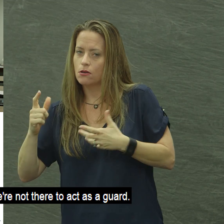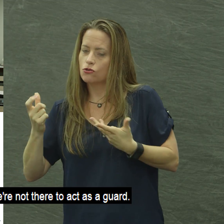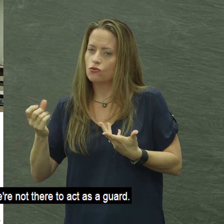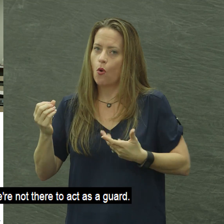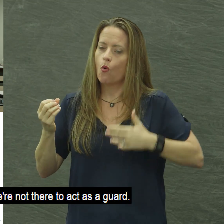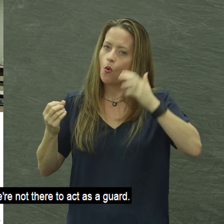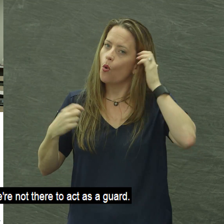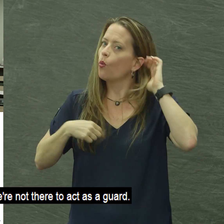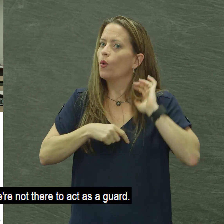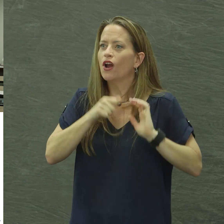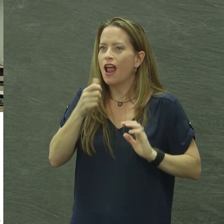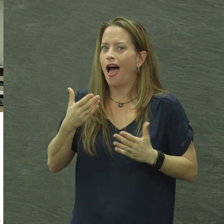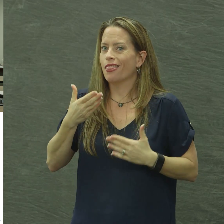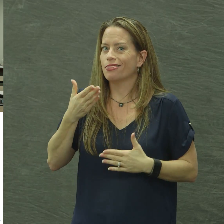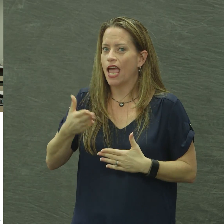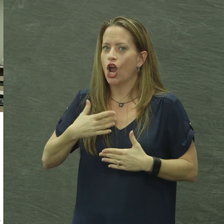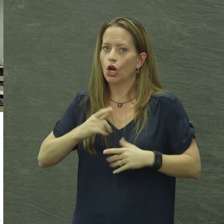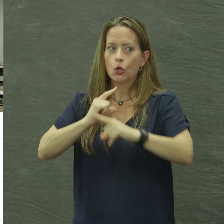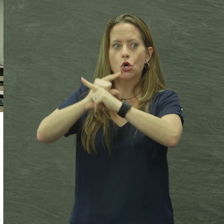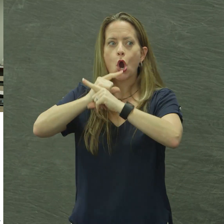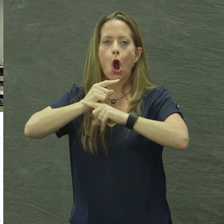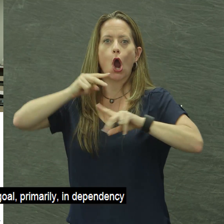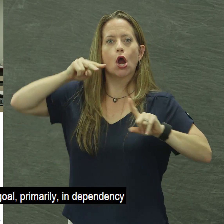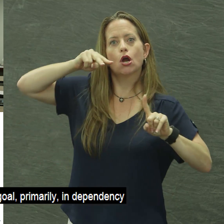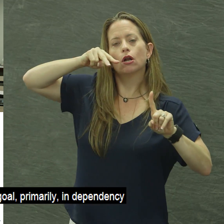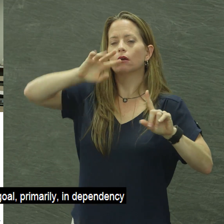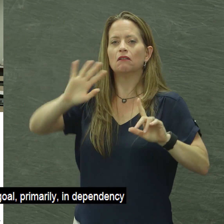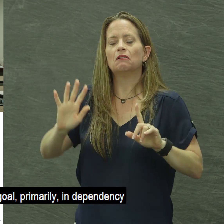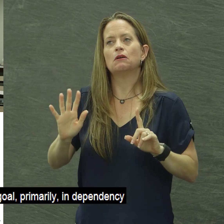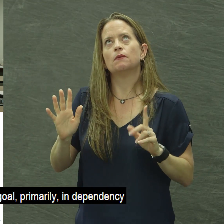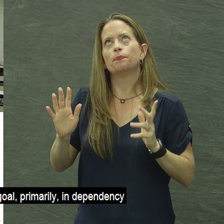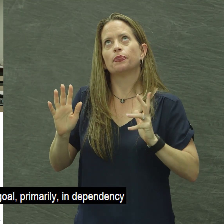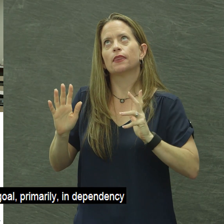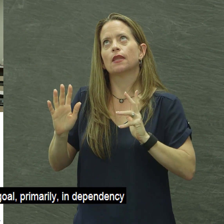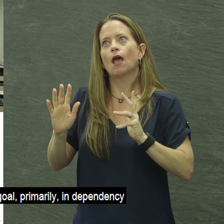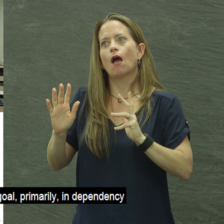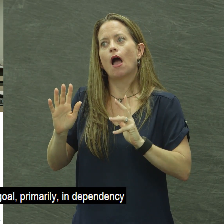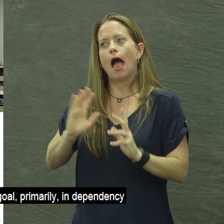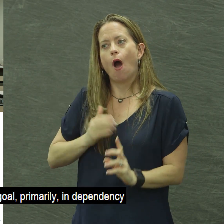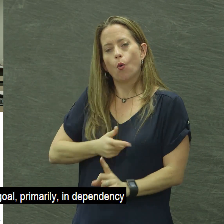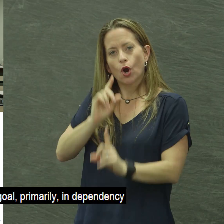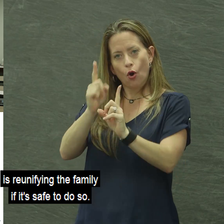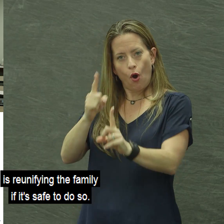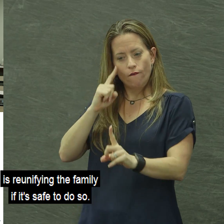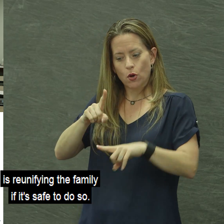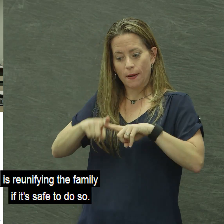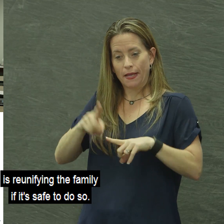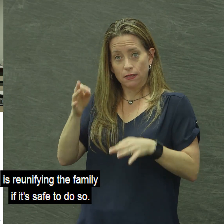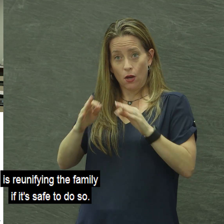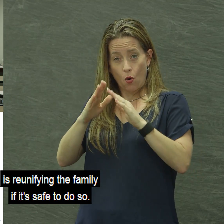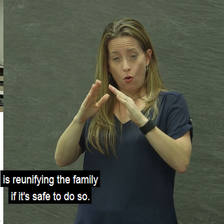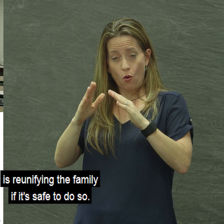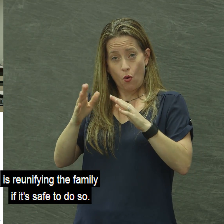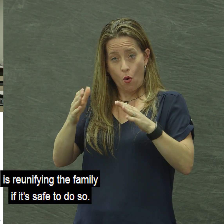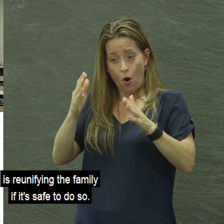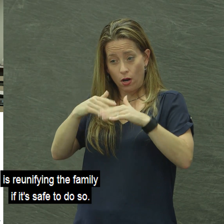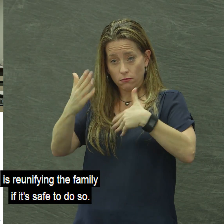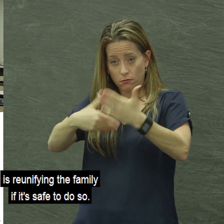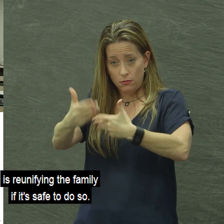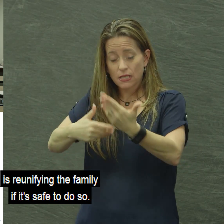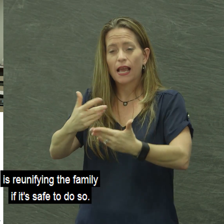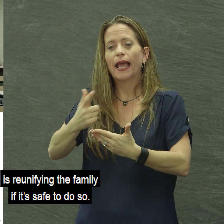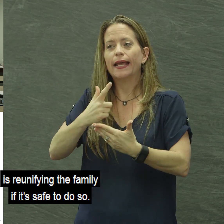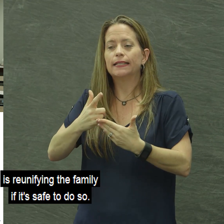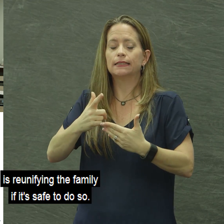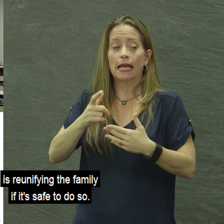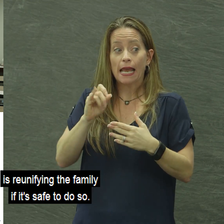to act as a guard. The goal primarily in dependency is reunifying the family